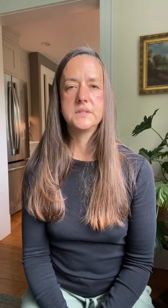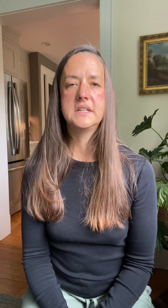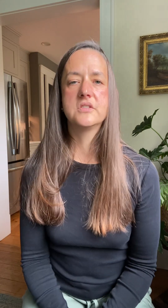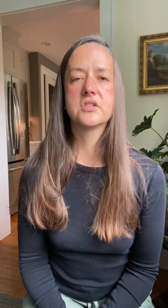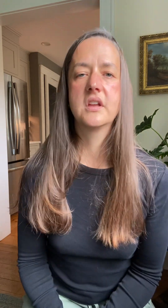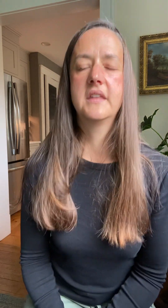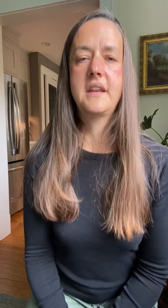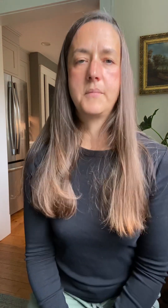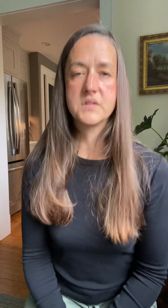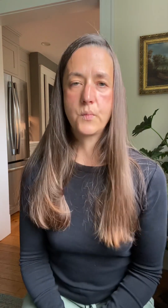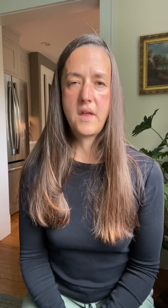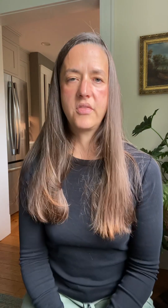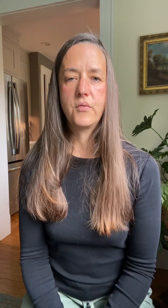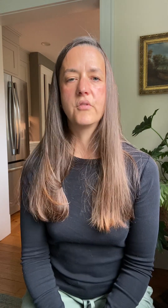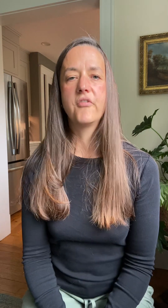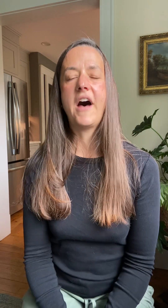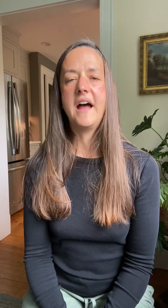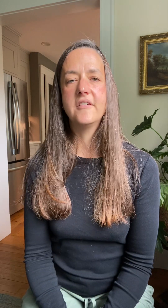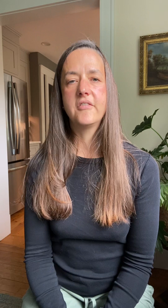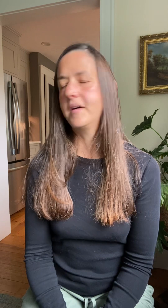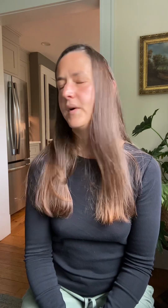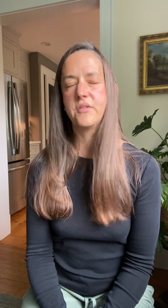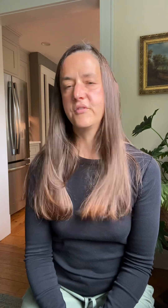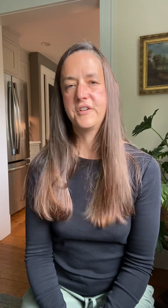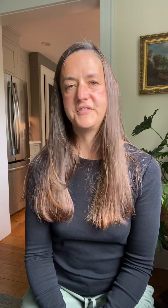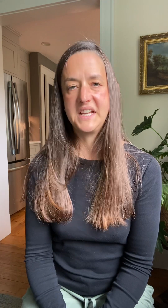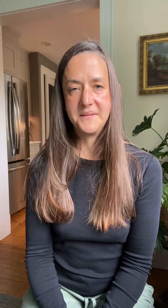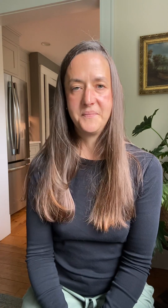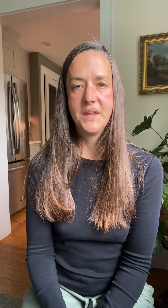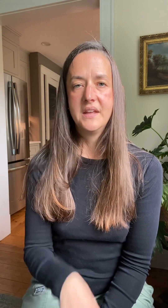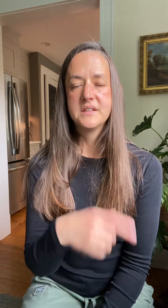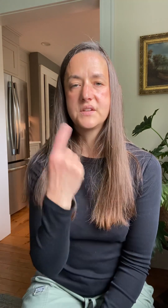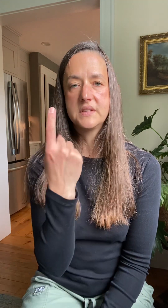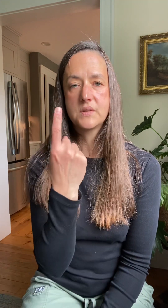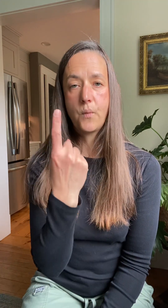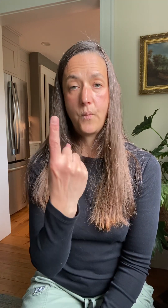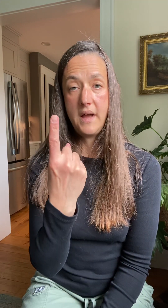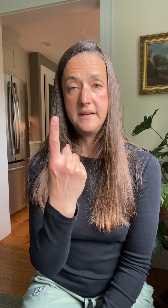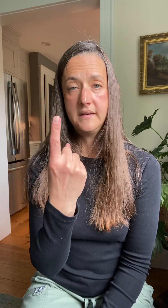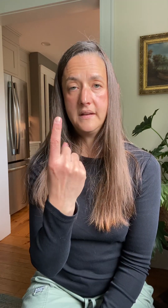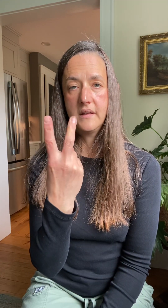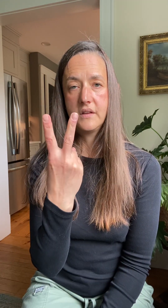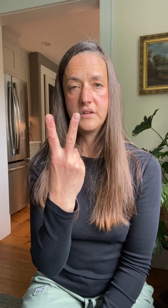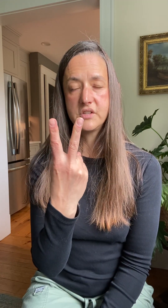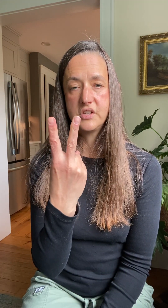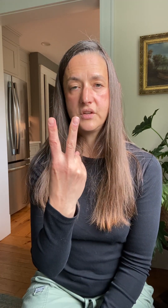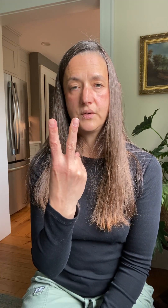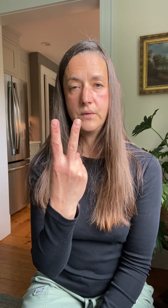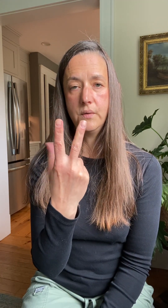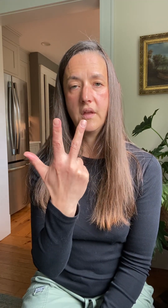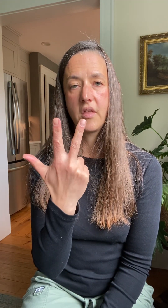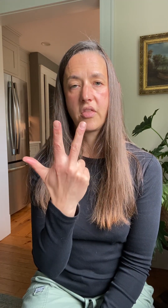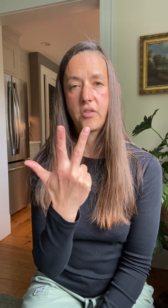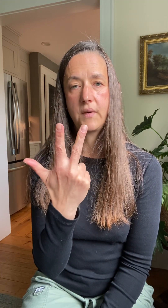then I'm going to teach the numbers 1 through 15. So it's 1, 2,